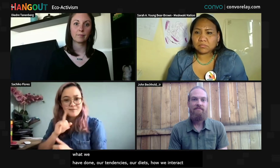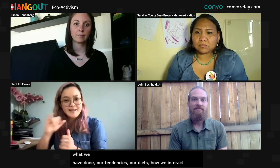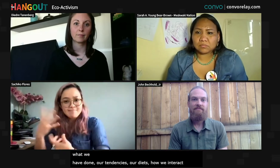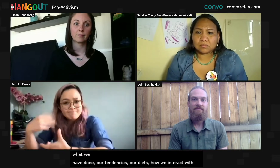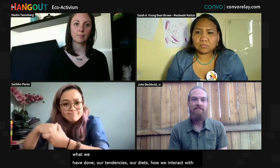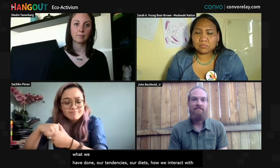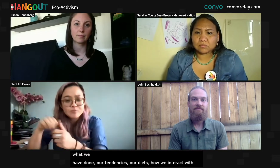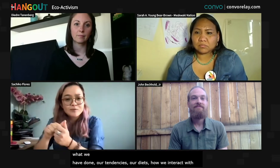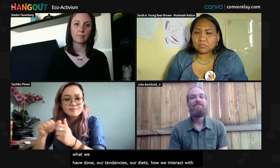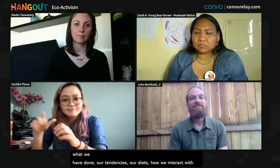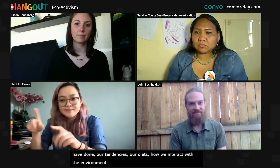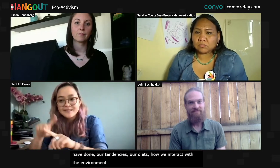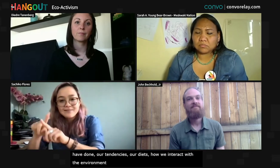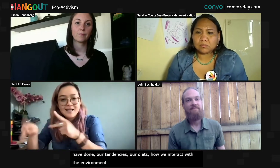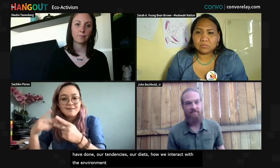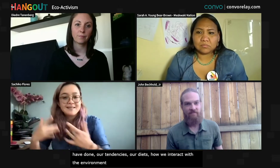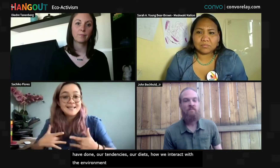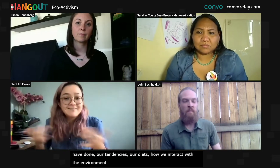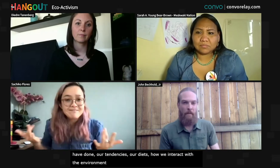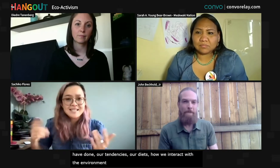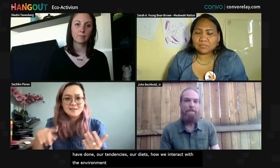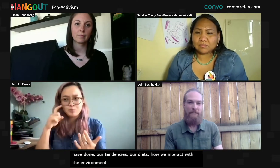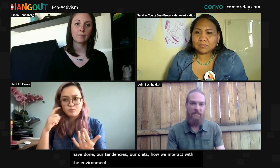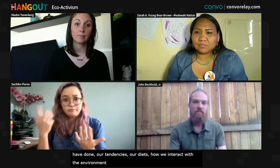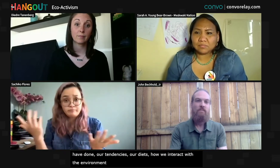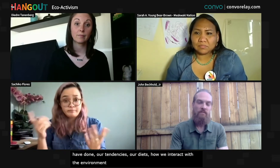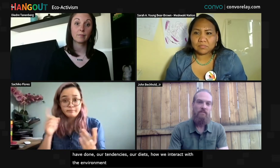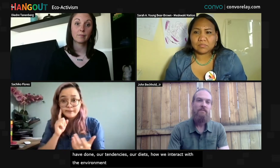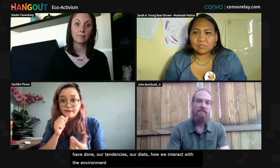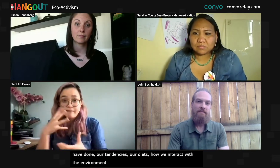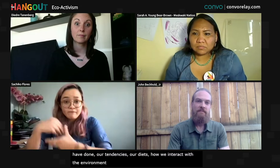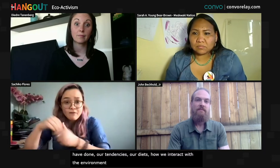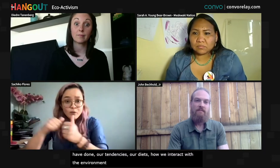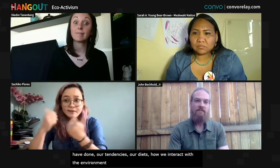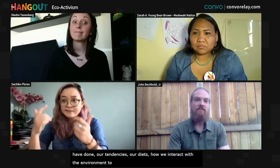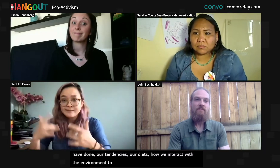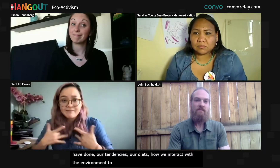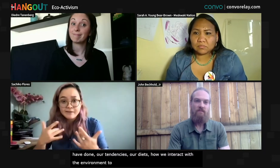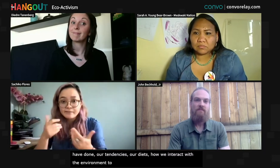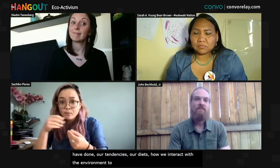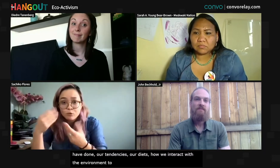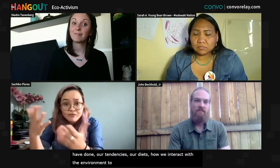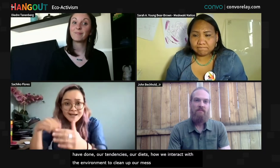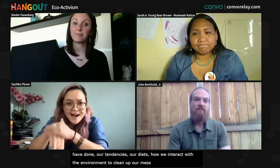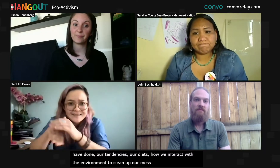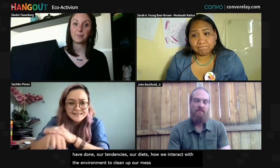up our mess, to think about the audience and how hearing people can be involved.